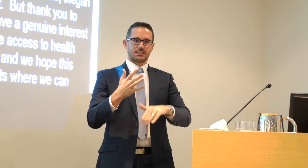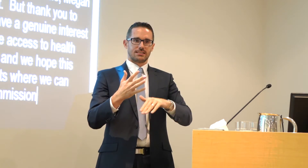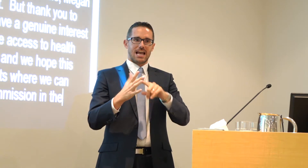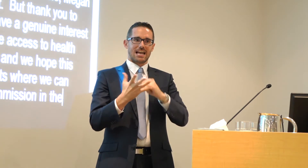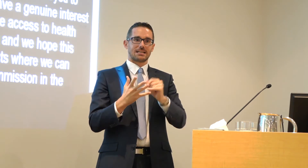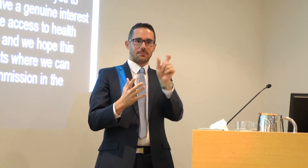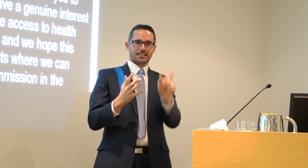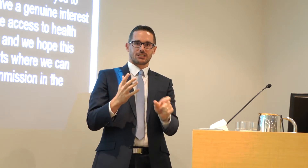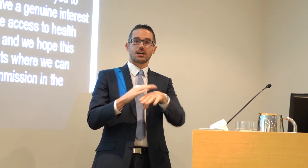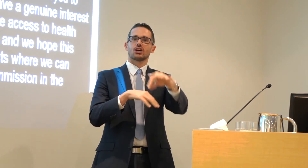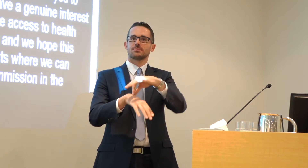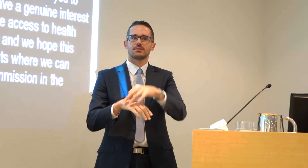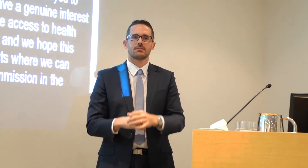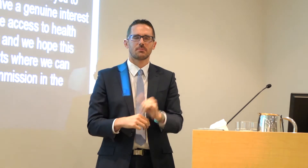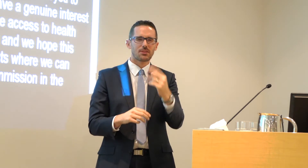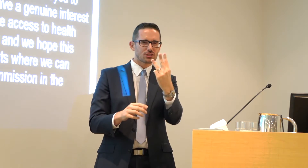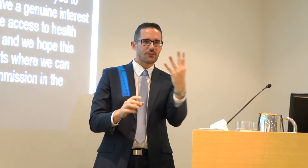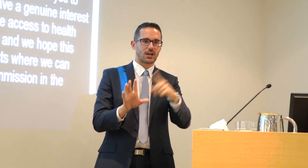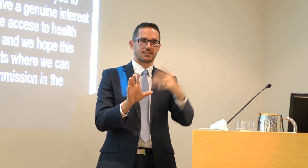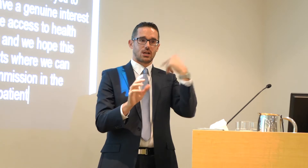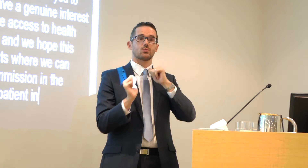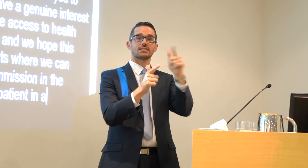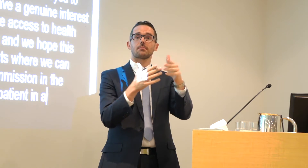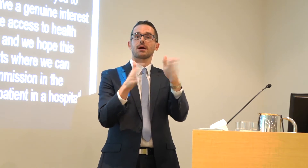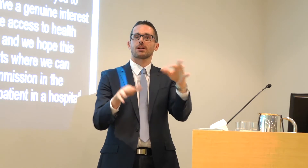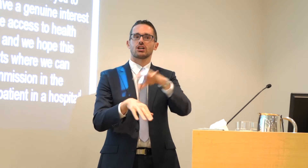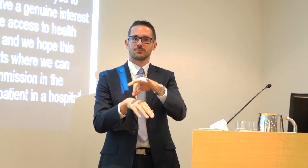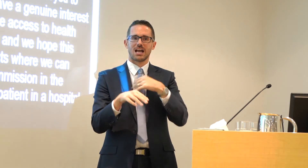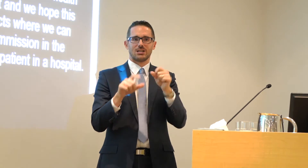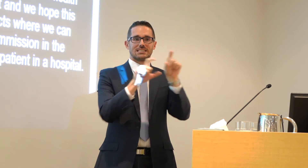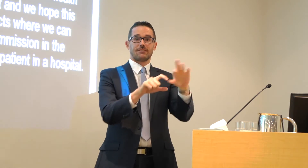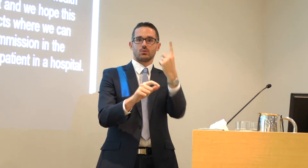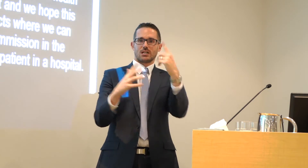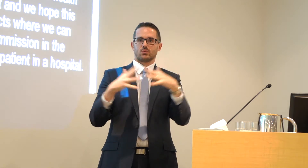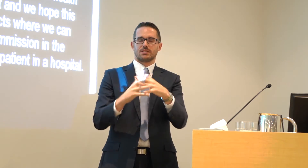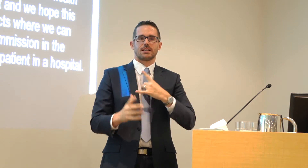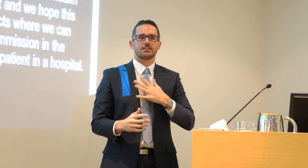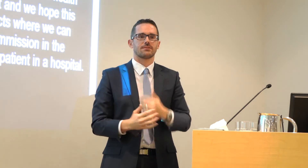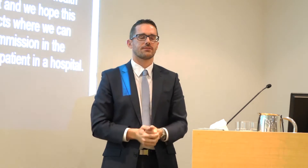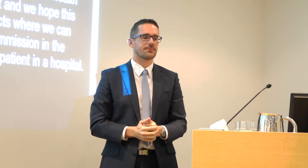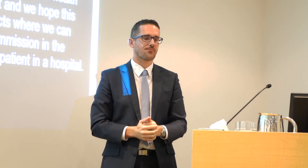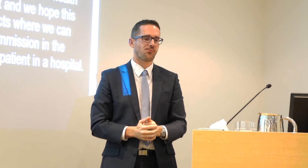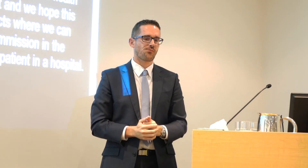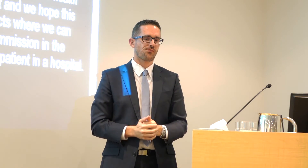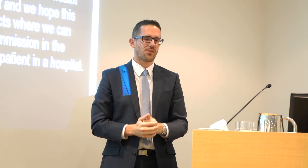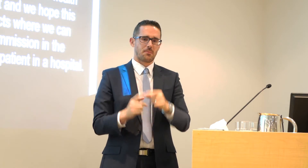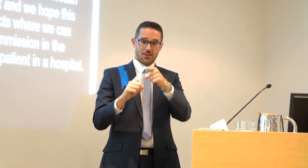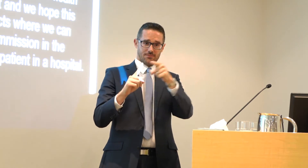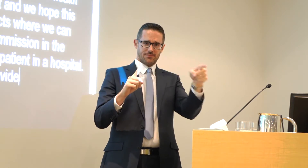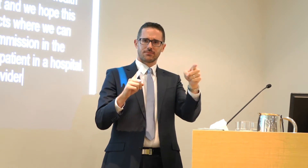I've had my own personal experience as a patient in a hospital. 3 or 4 years ago, I went to a public hospital provider and I was there for a